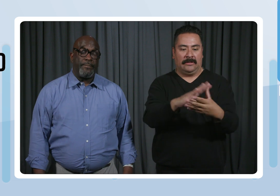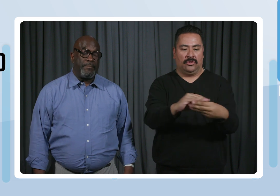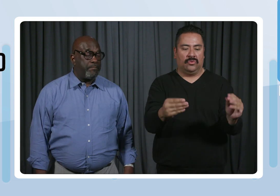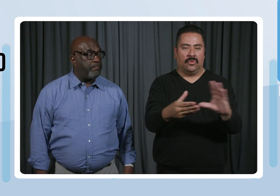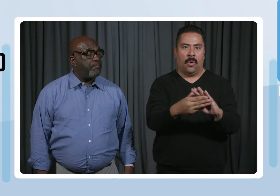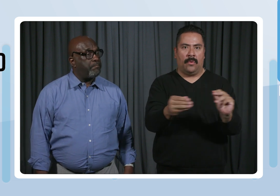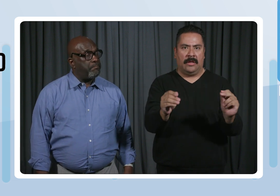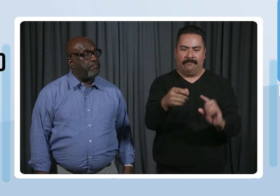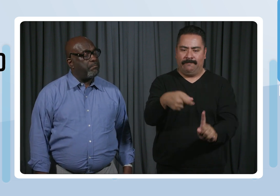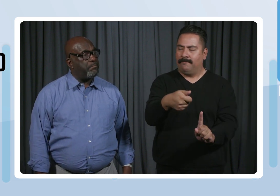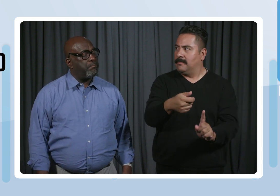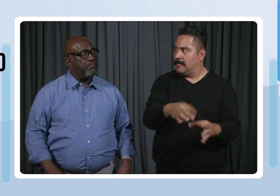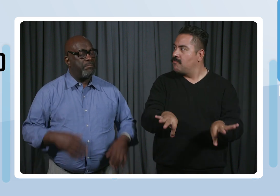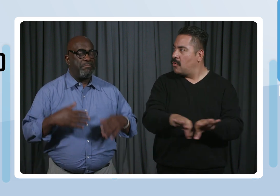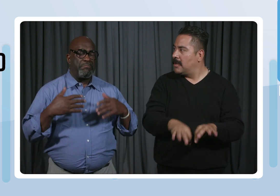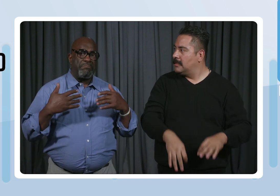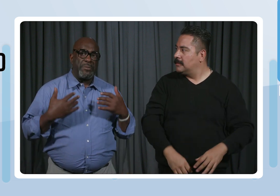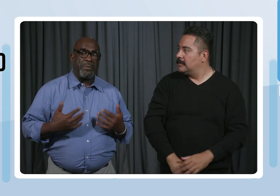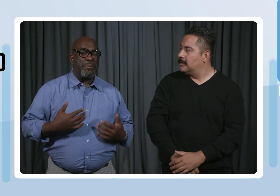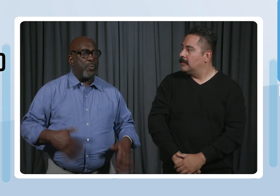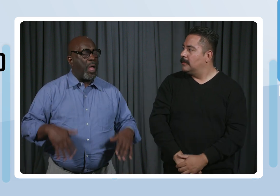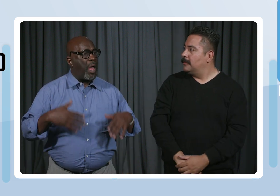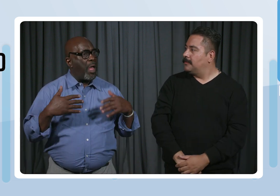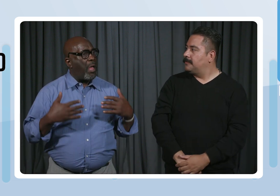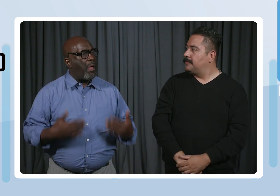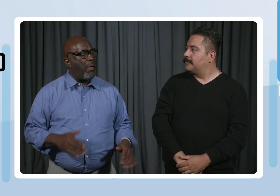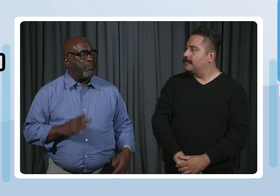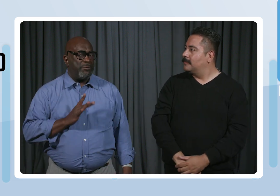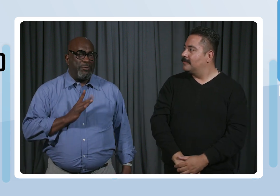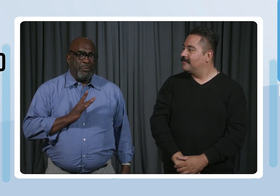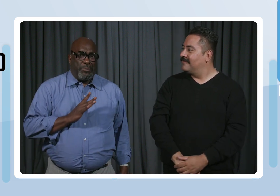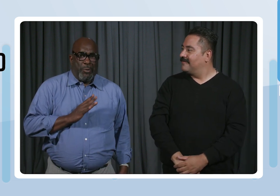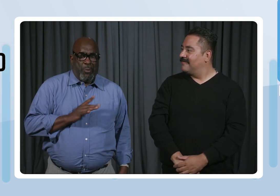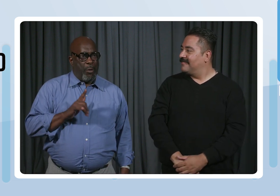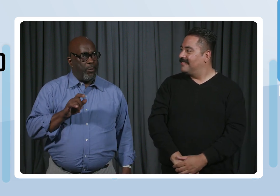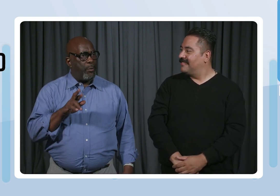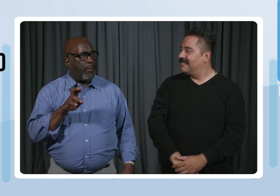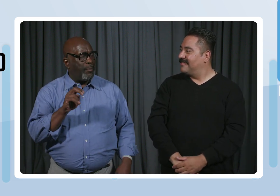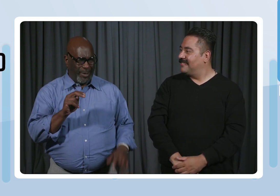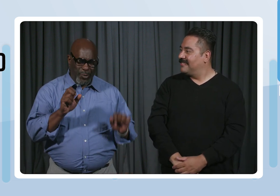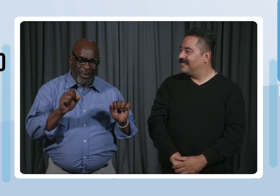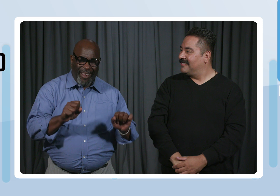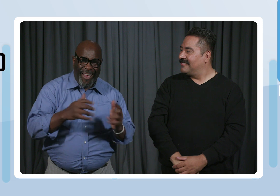can be. Wow, that is so cool that you got to hang out with all of them.